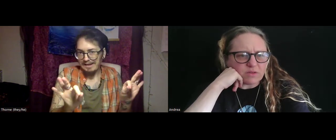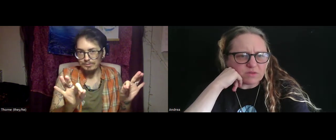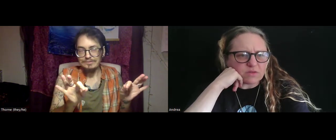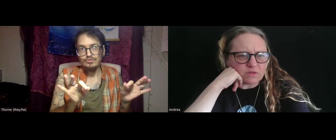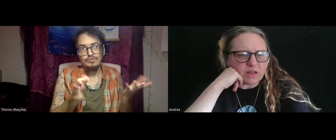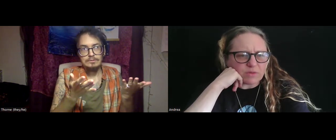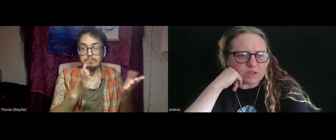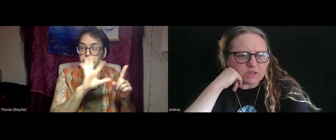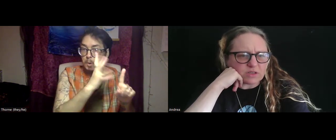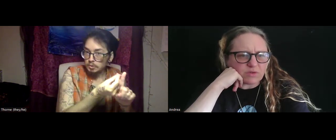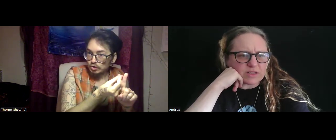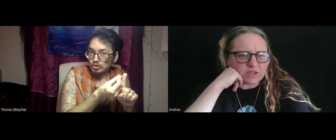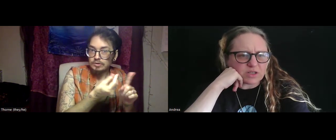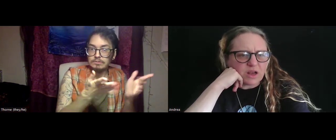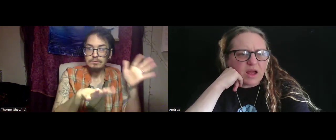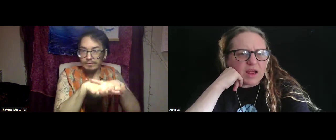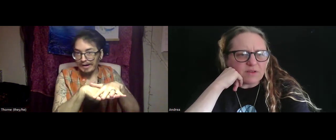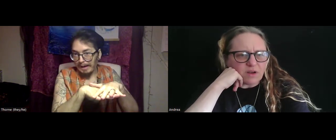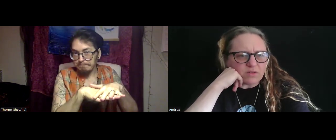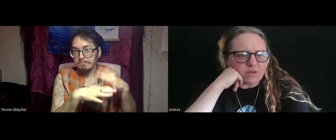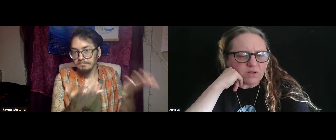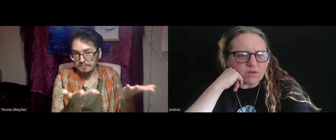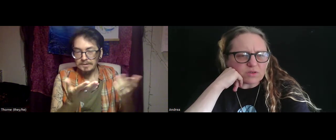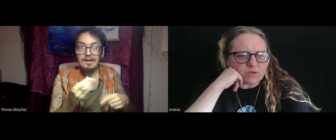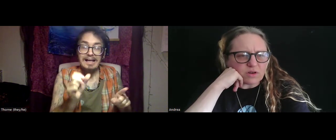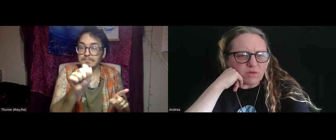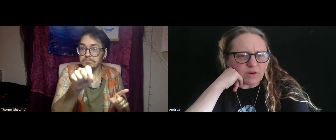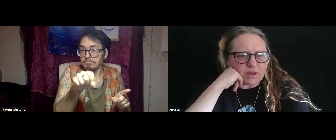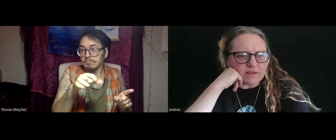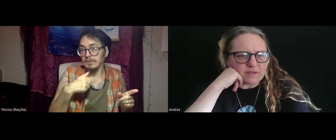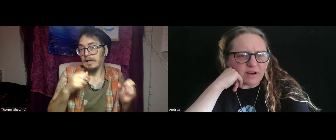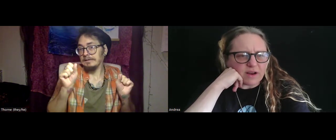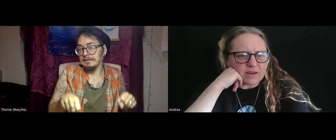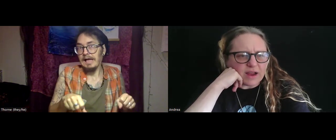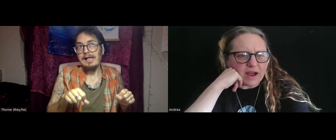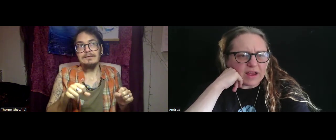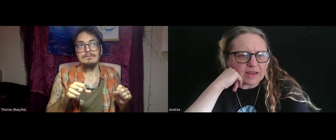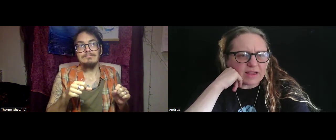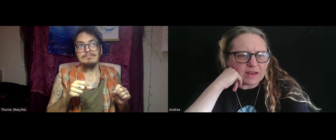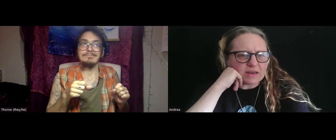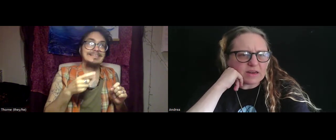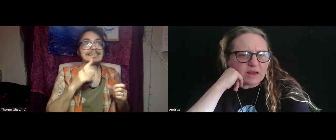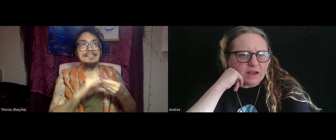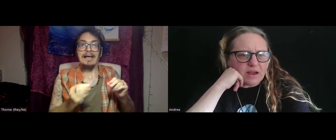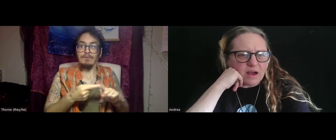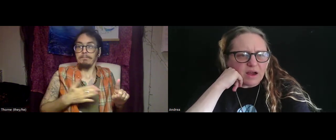those languages and transition. And then also the cultural overlays there. And yeah, I can